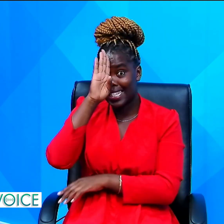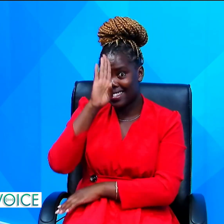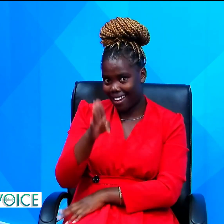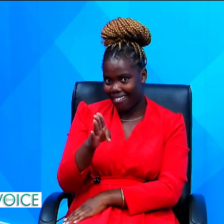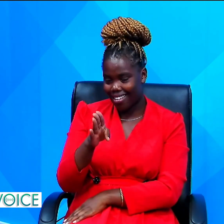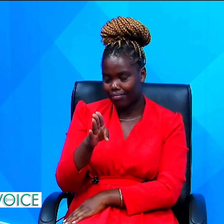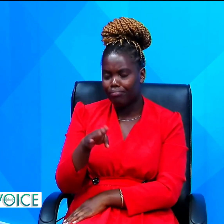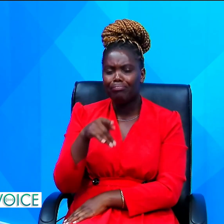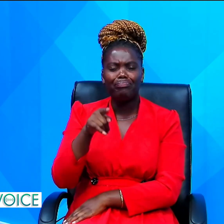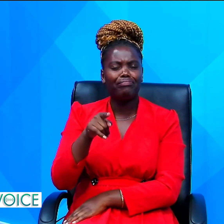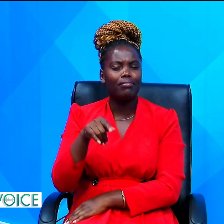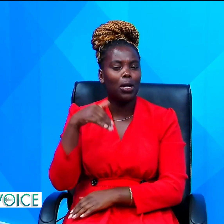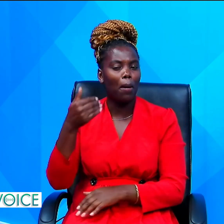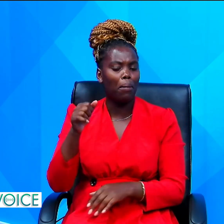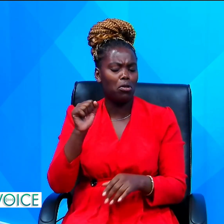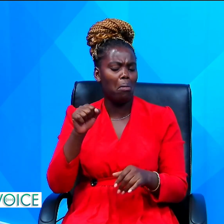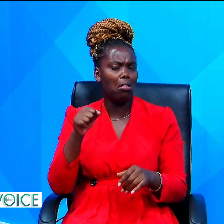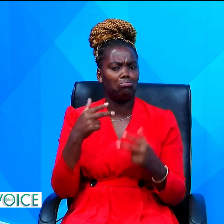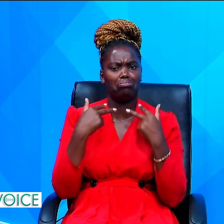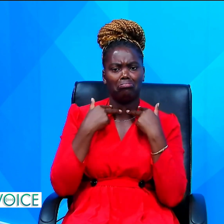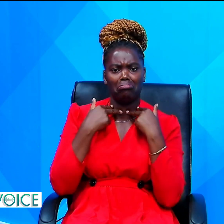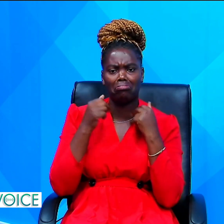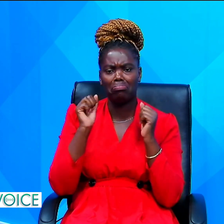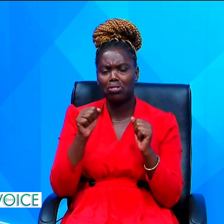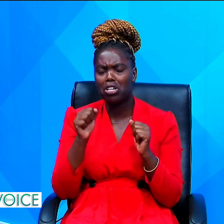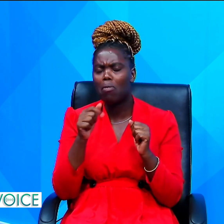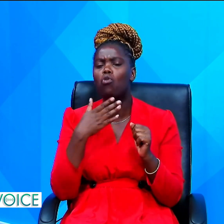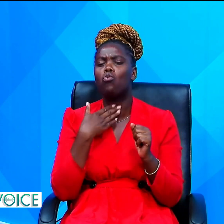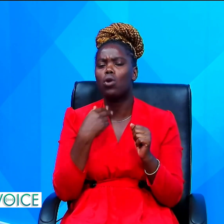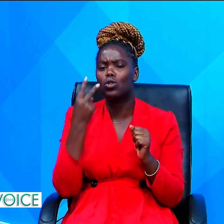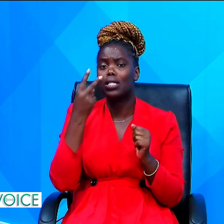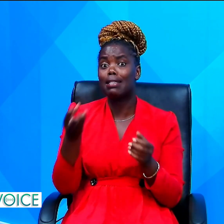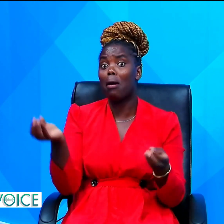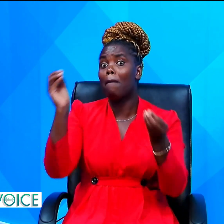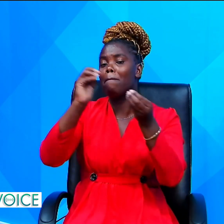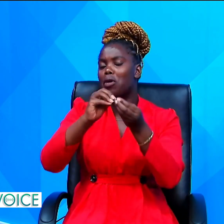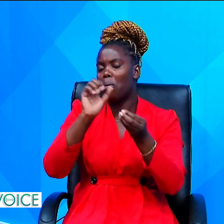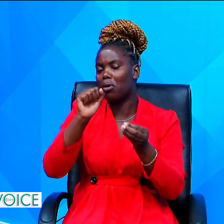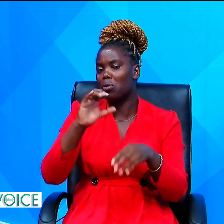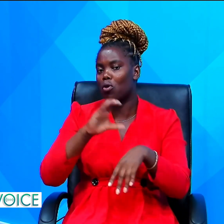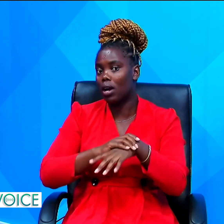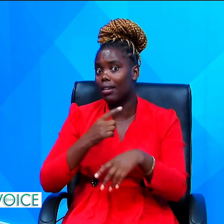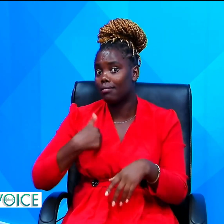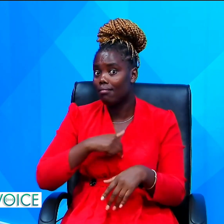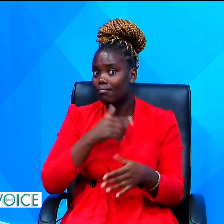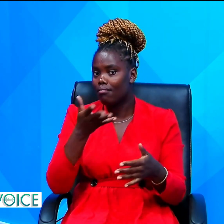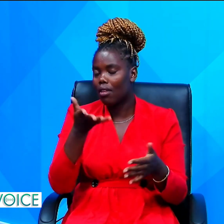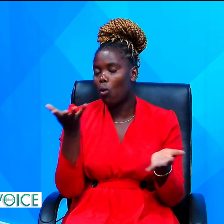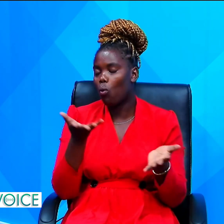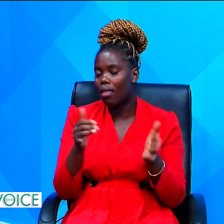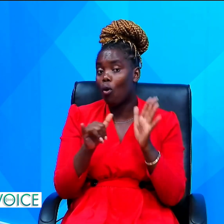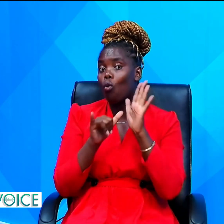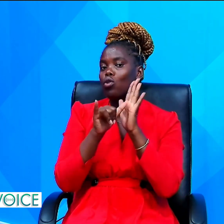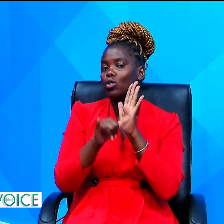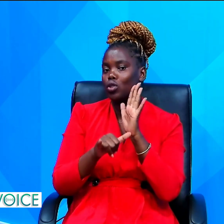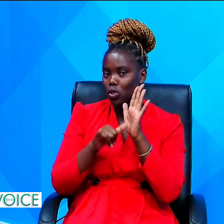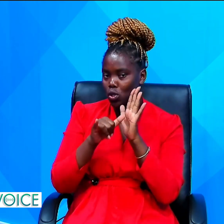p.m. If you are stuck and you want to watch more of us, you can get us on YouTube